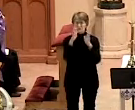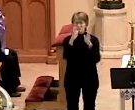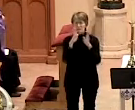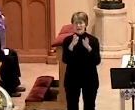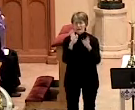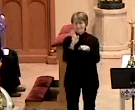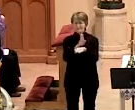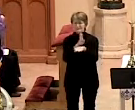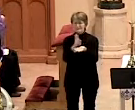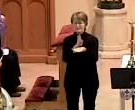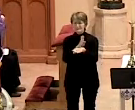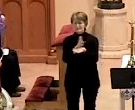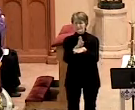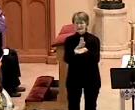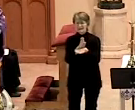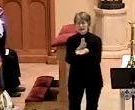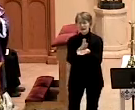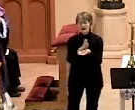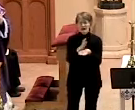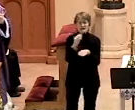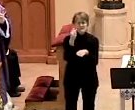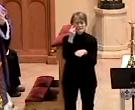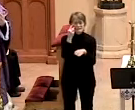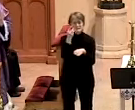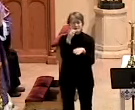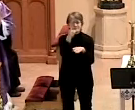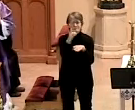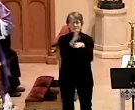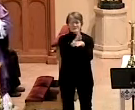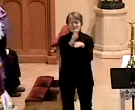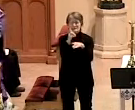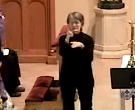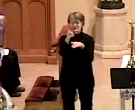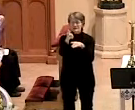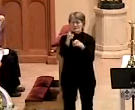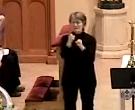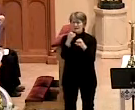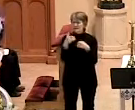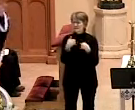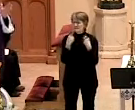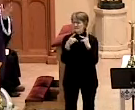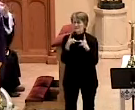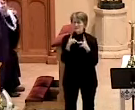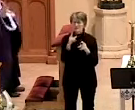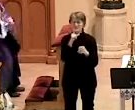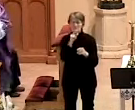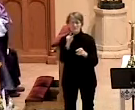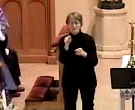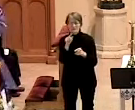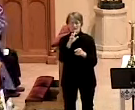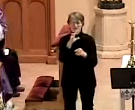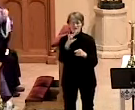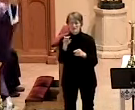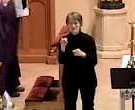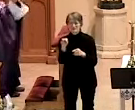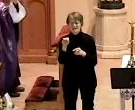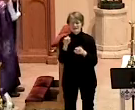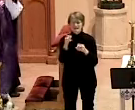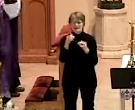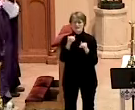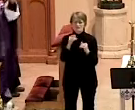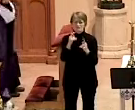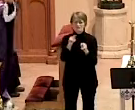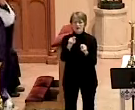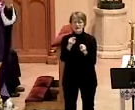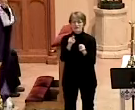of gray-haired coming out of that. I see a lot of young people who are in their 20s to 30s, and they're still trying to hang